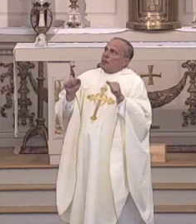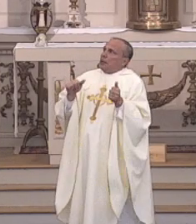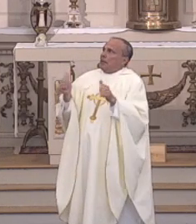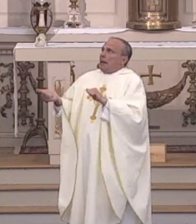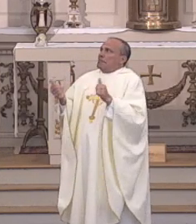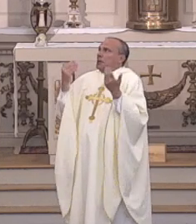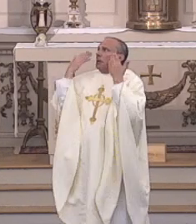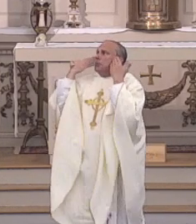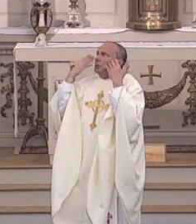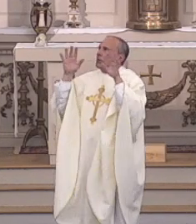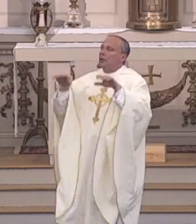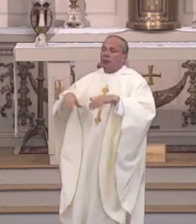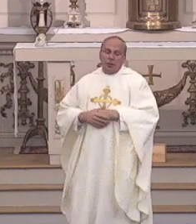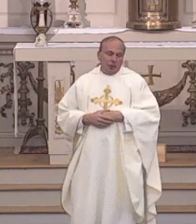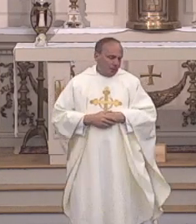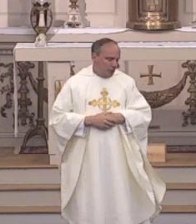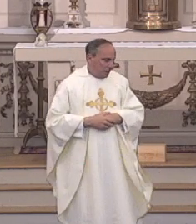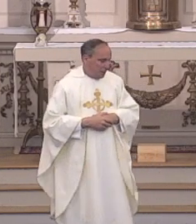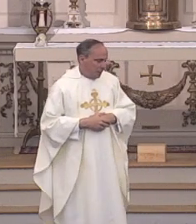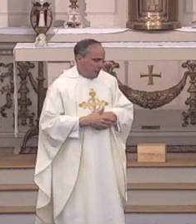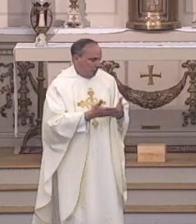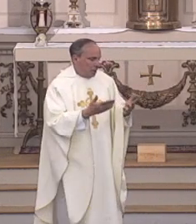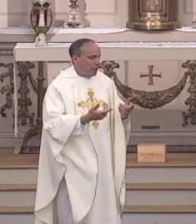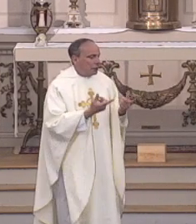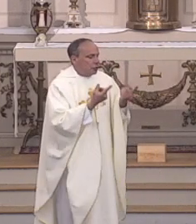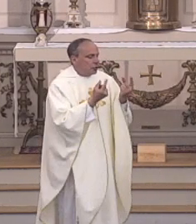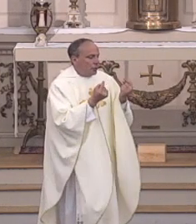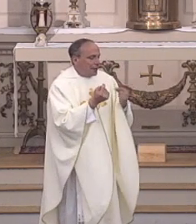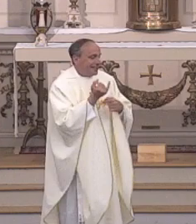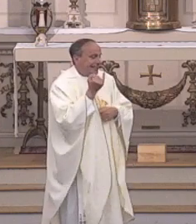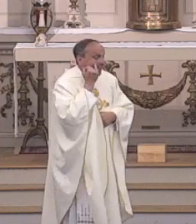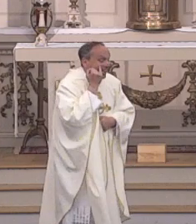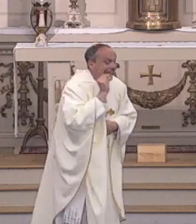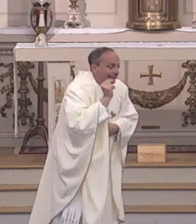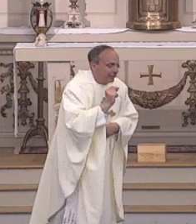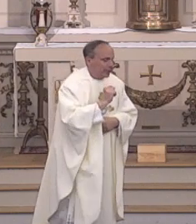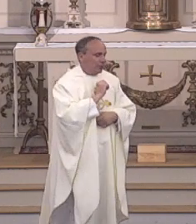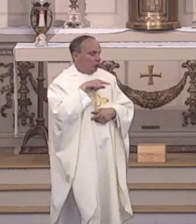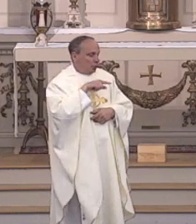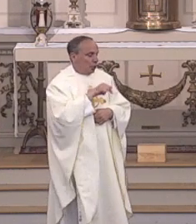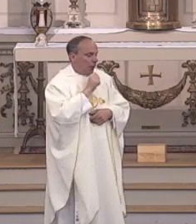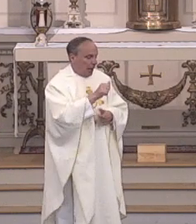okay? And he says, I don't know. Maybe I'm already baptized. I don't know.